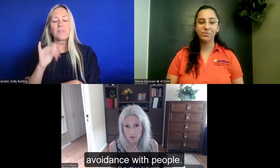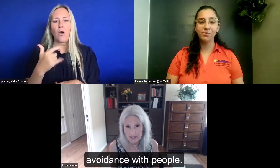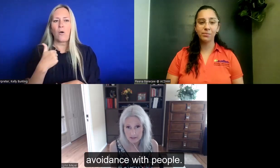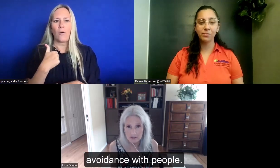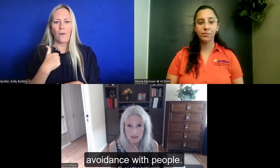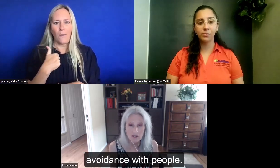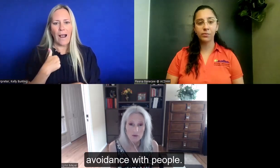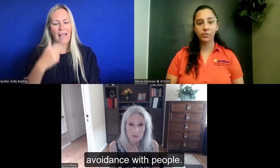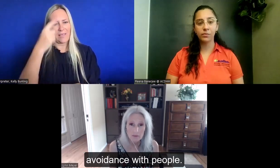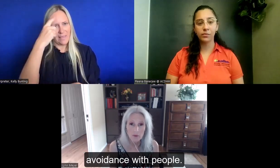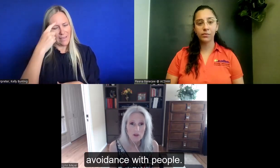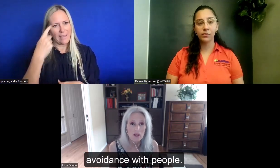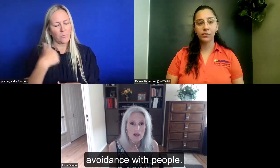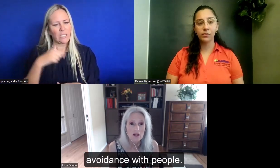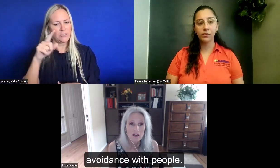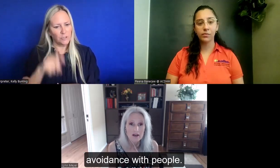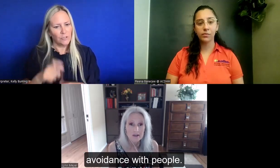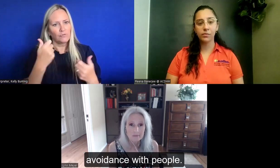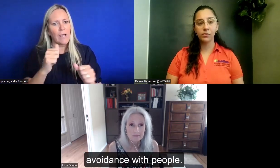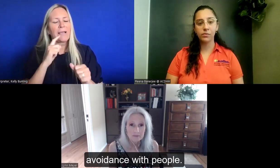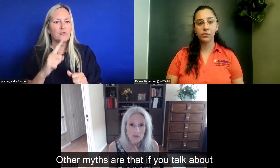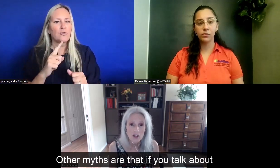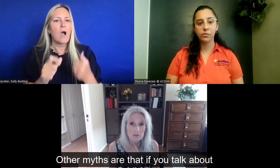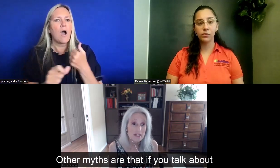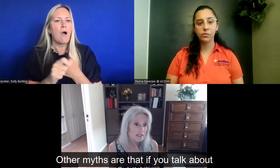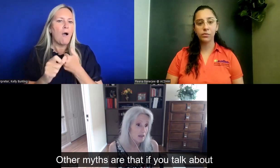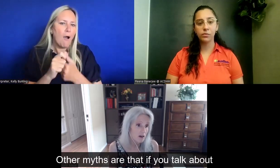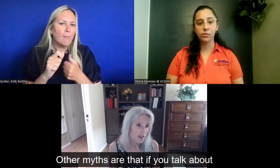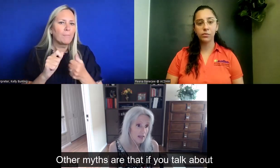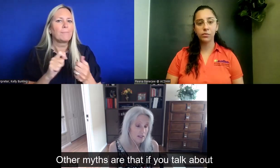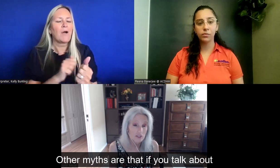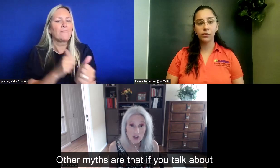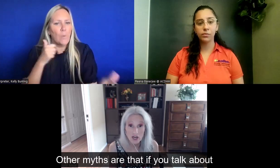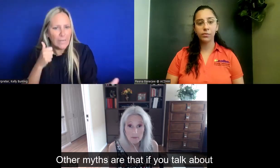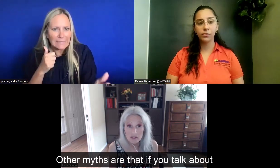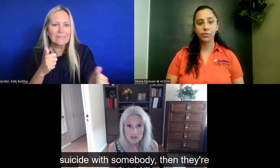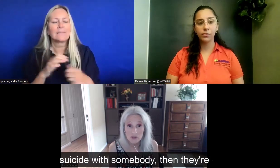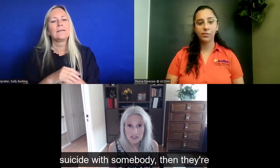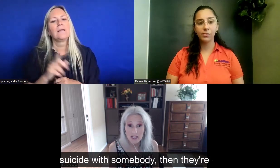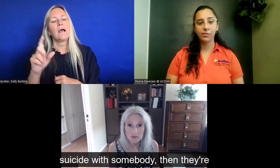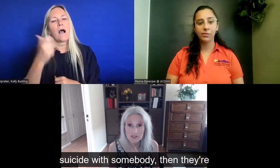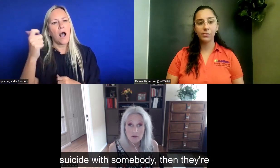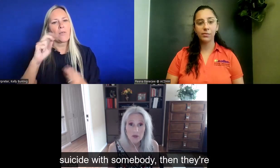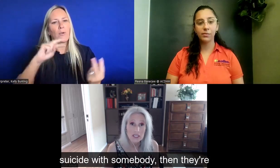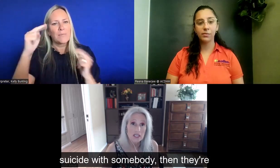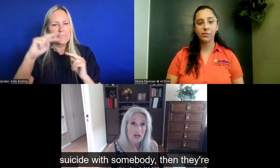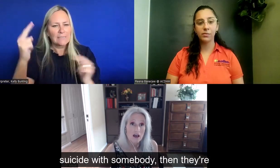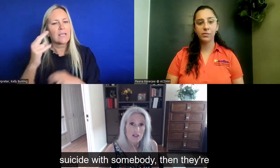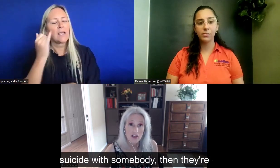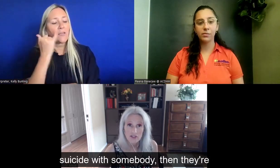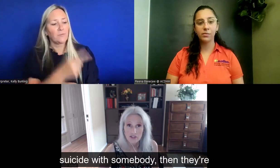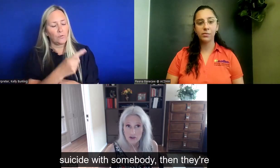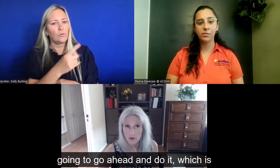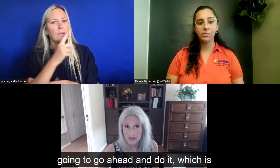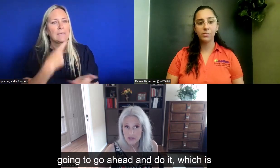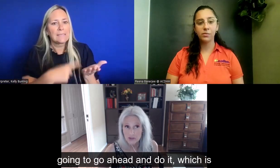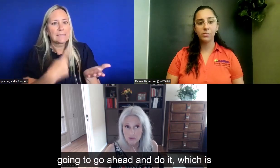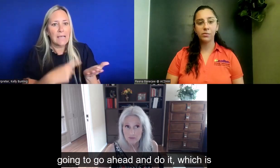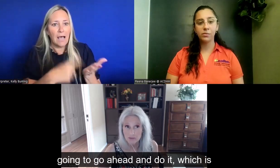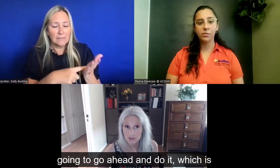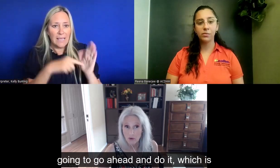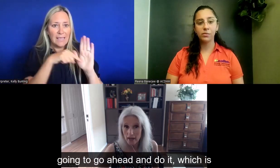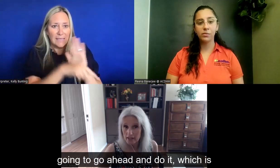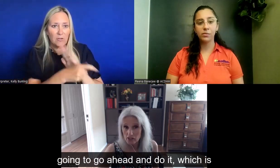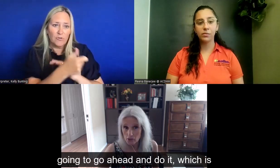harm avoidance with people. Other myths are that if you talk about suicide with somebody, then they're going